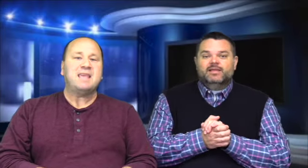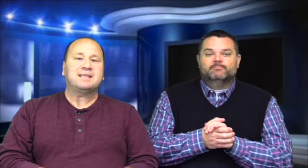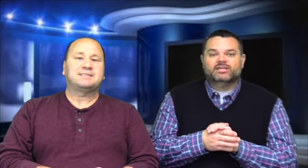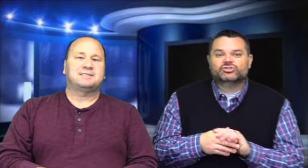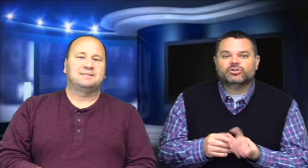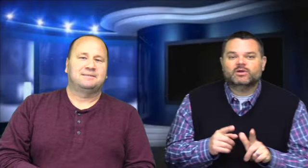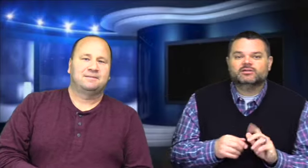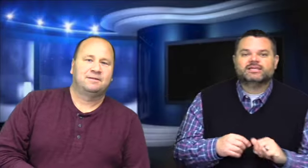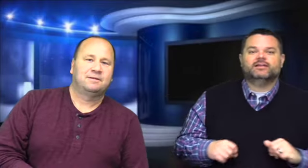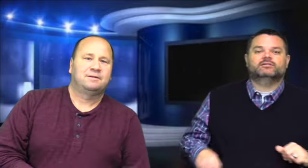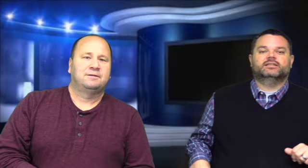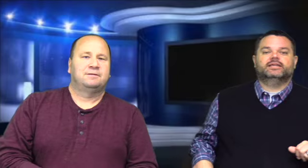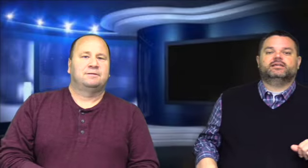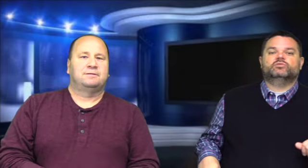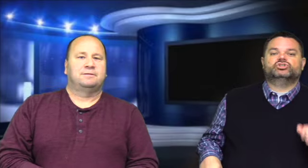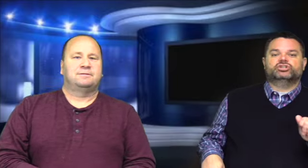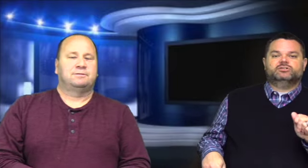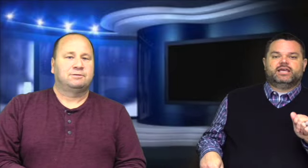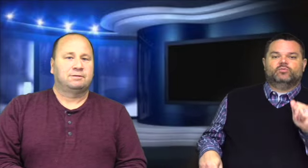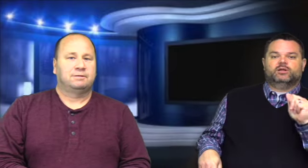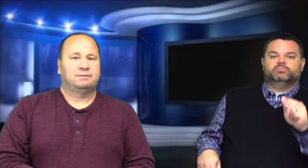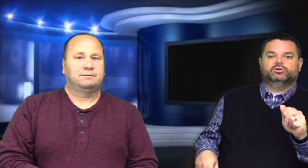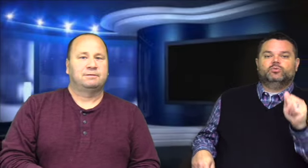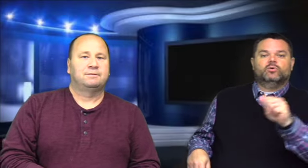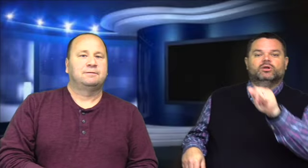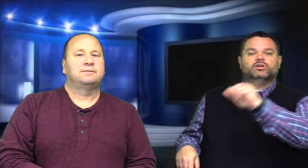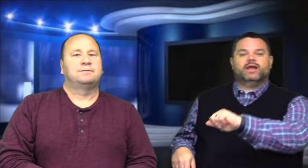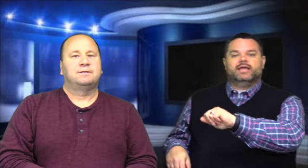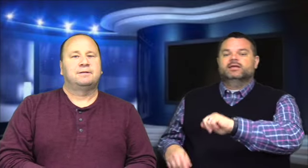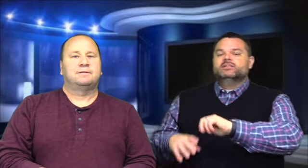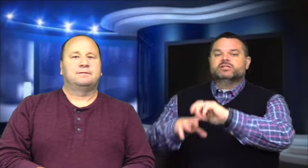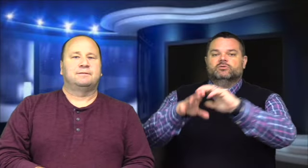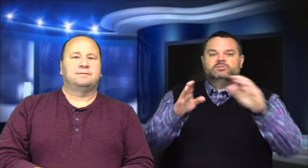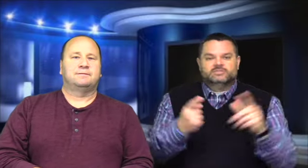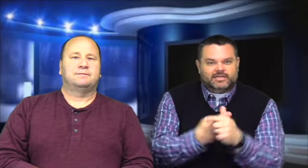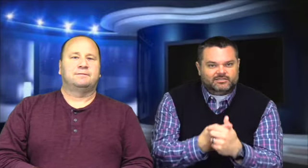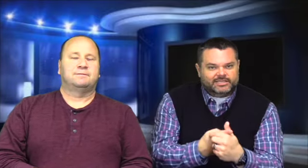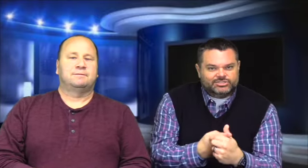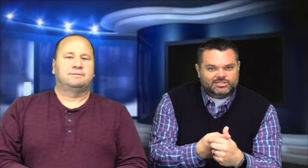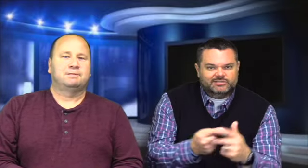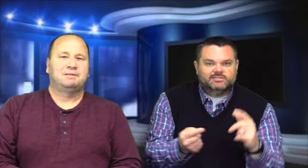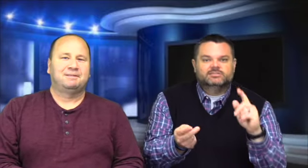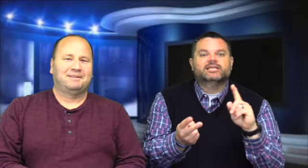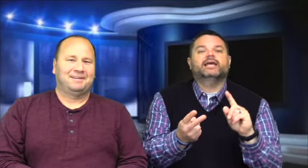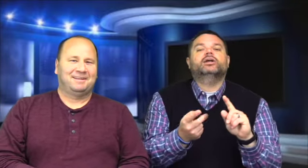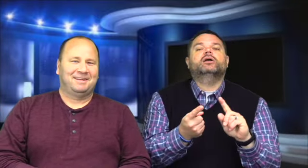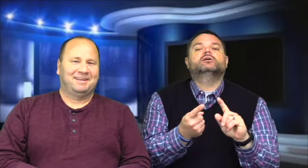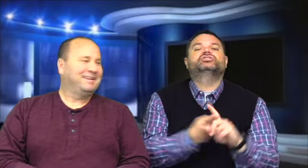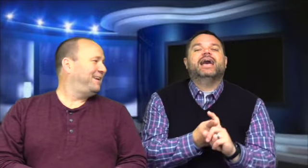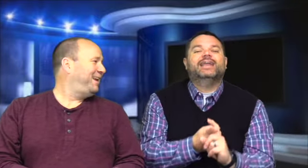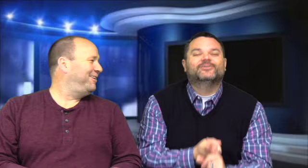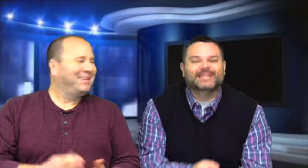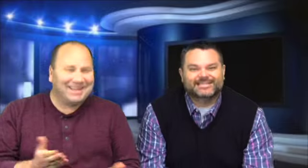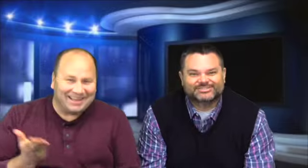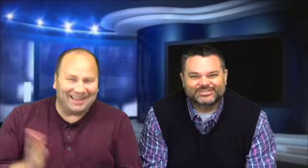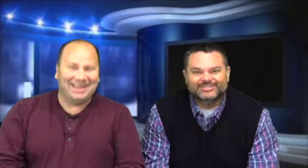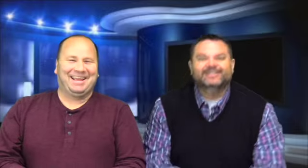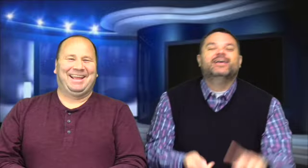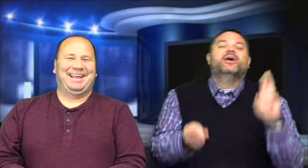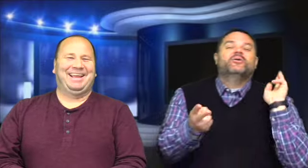Make sure you wear your Tiger Lake shirt and wear blue or gray. So, Tiger Lake shirt, Tiger Shadow Lake shirt,